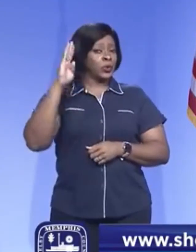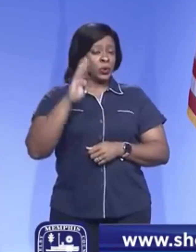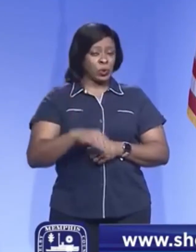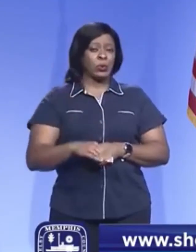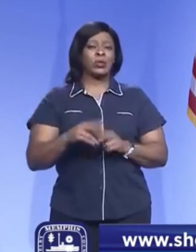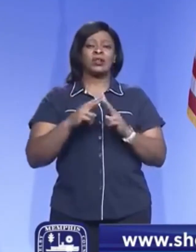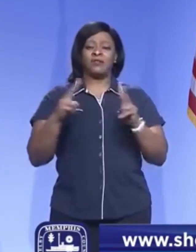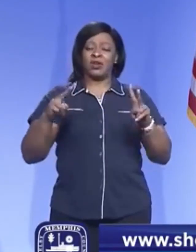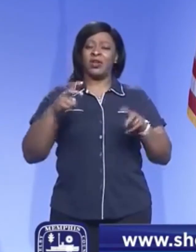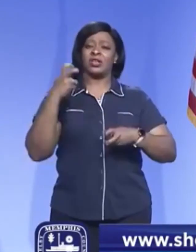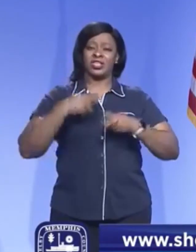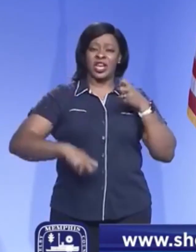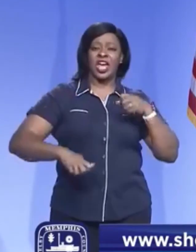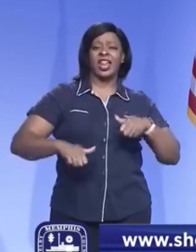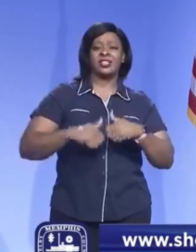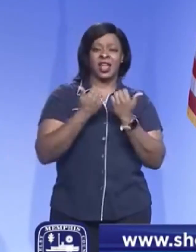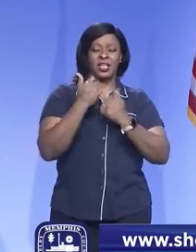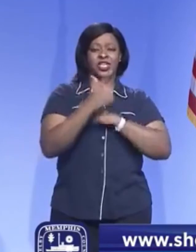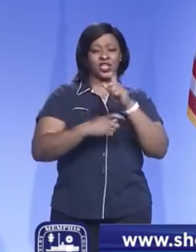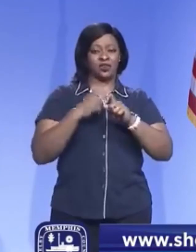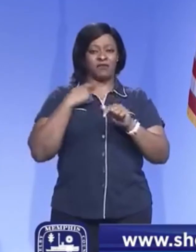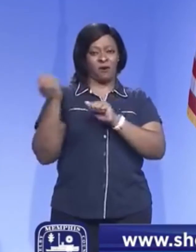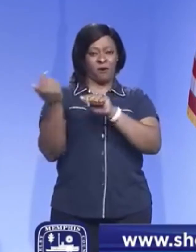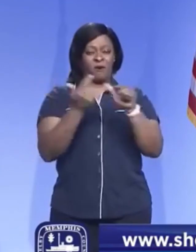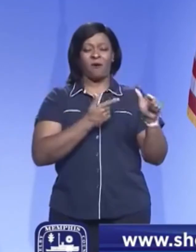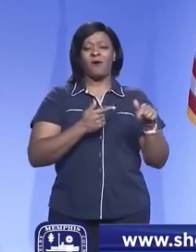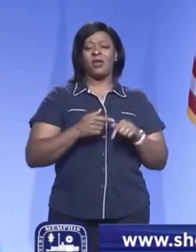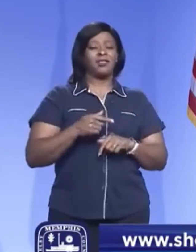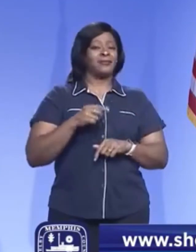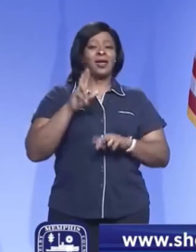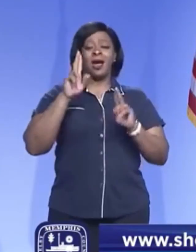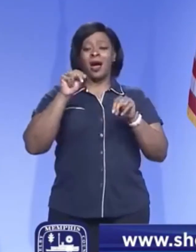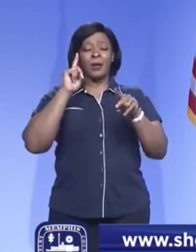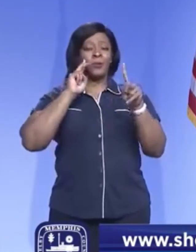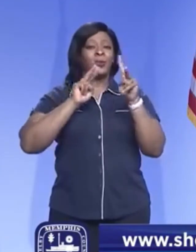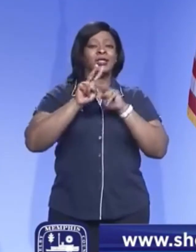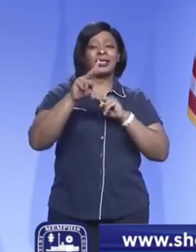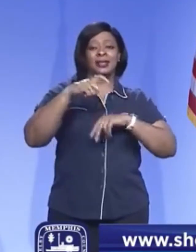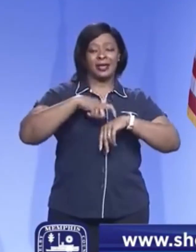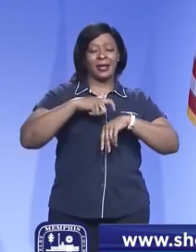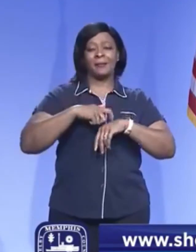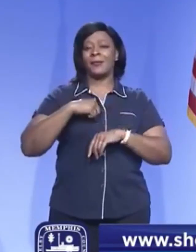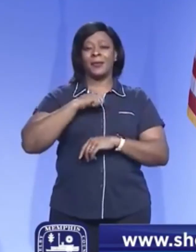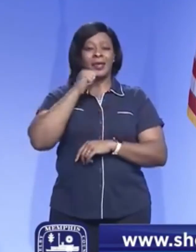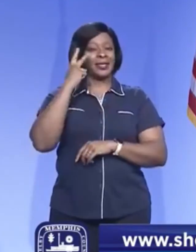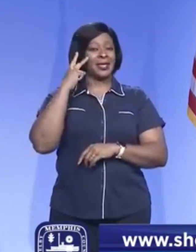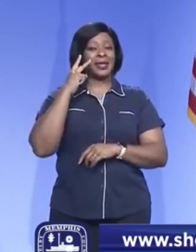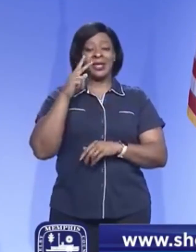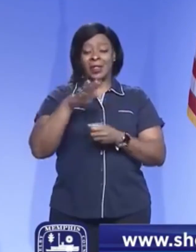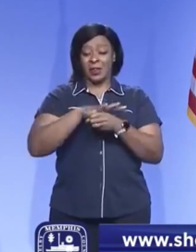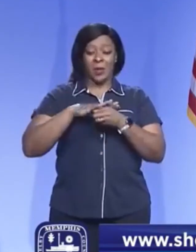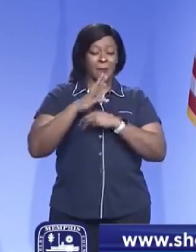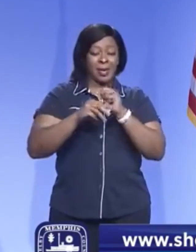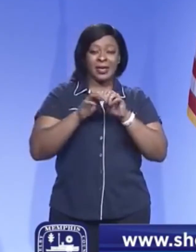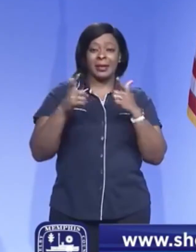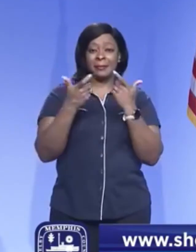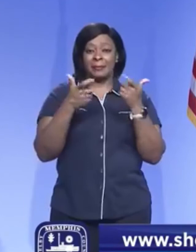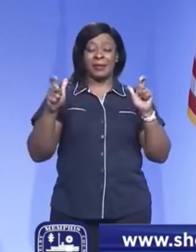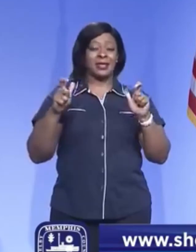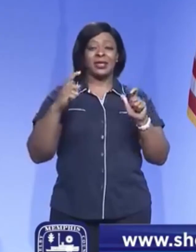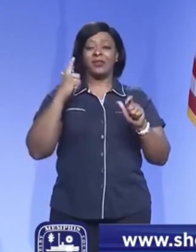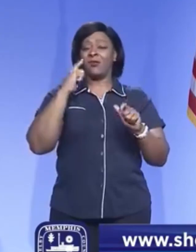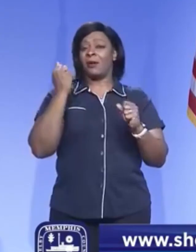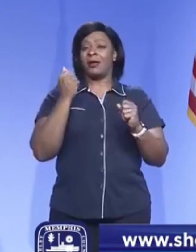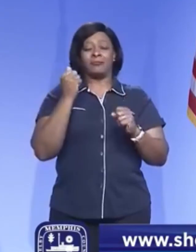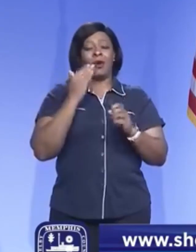very challenging year for all of us. This is an unprecedented time. We haven't seen a pandemic of this magnitude really for a